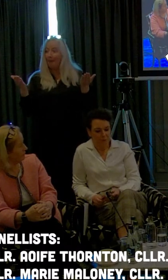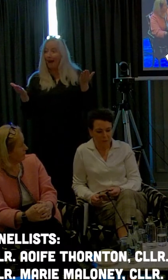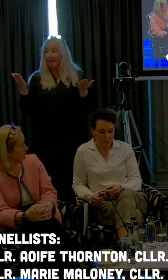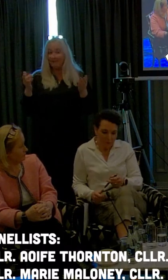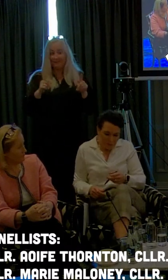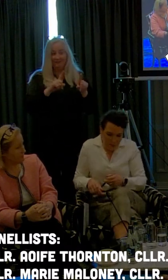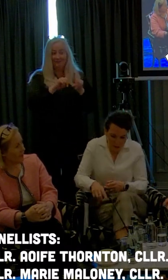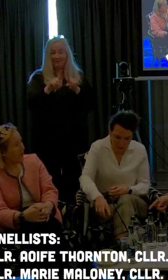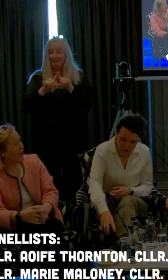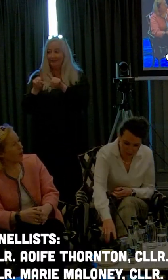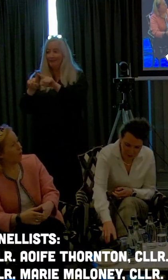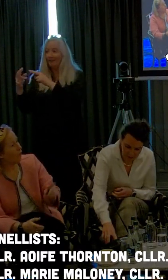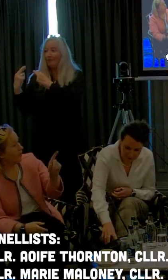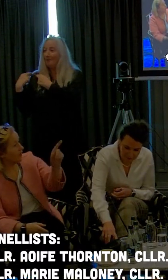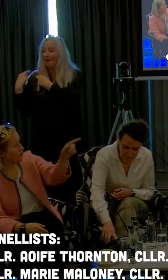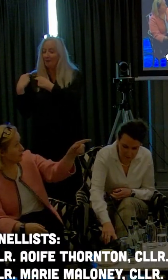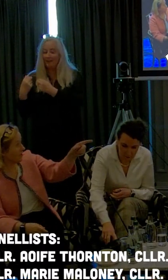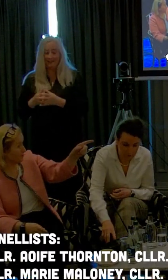responsibilities?